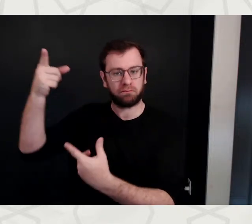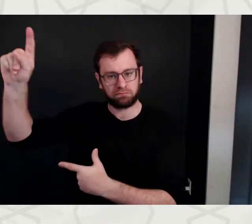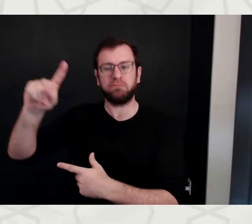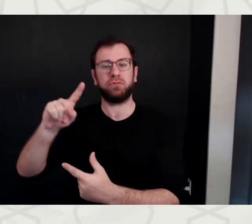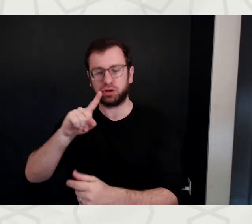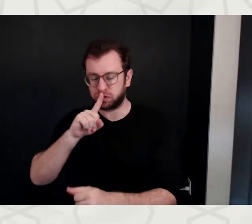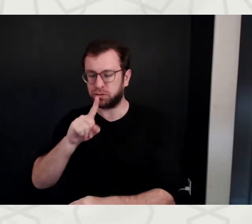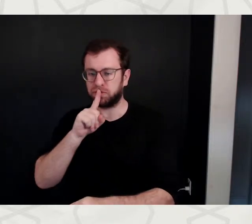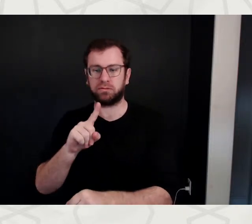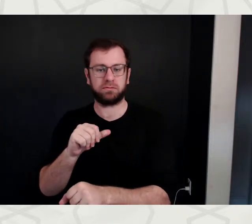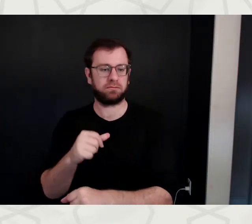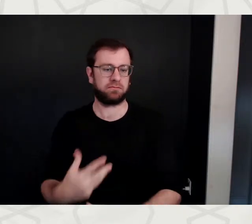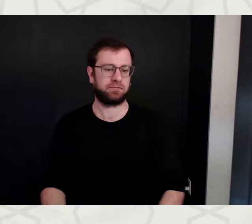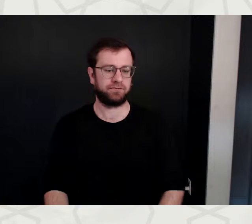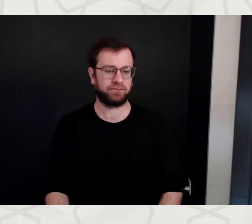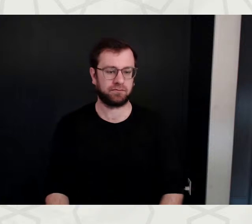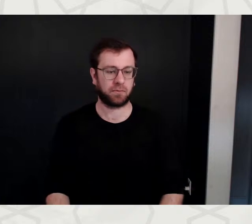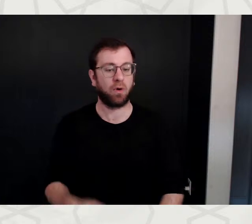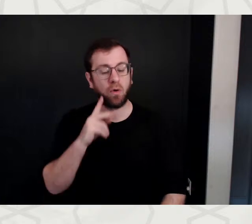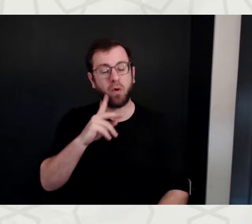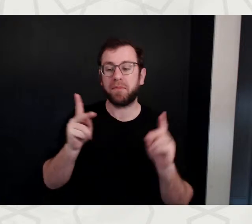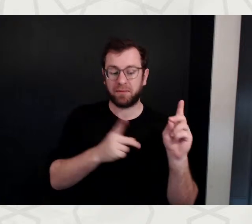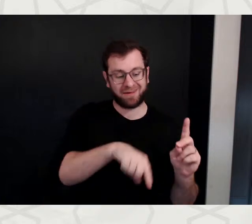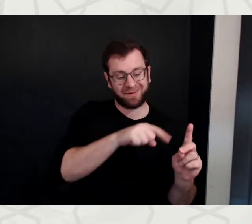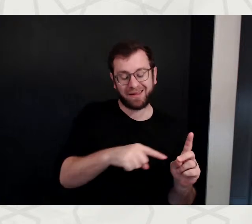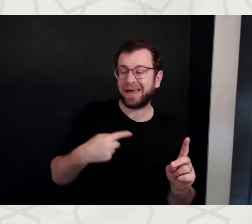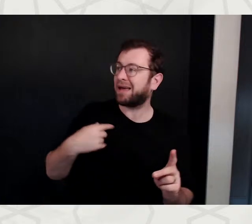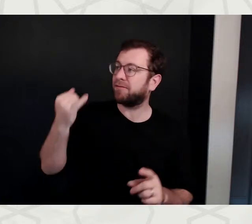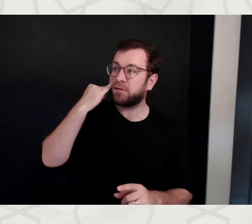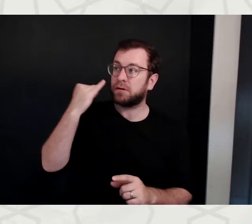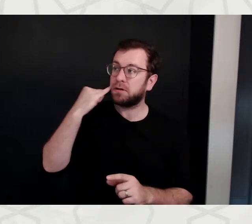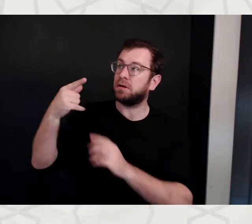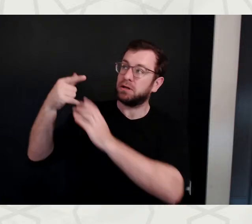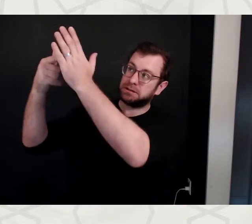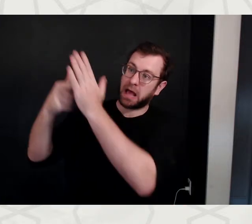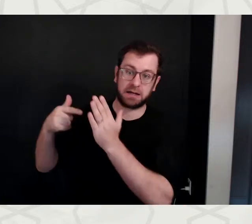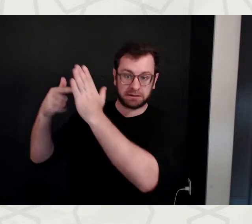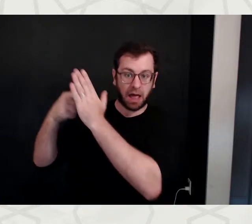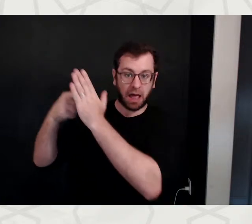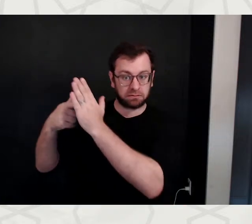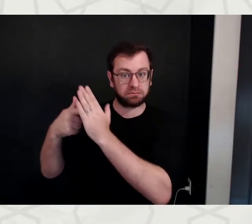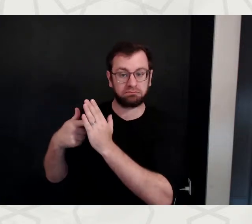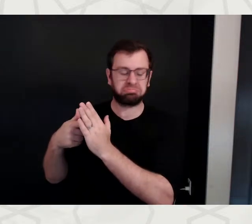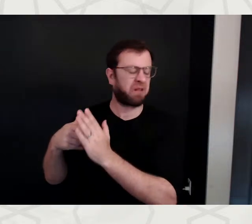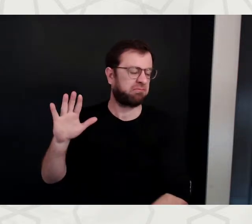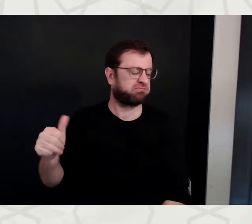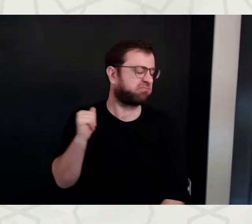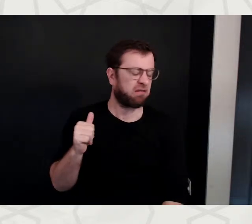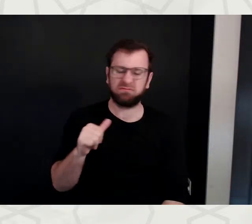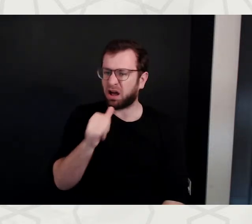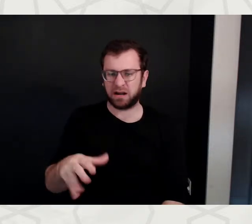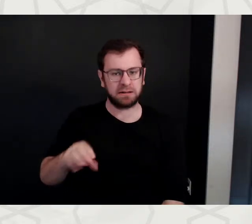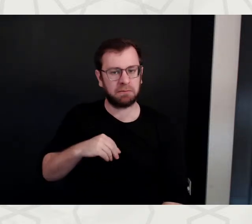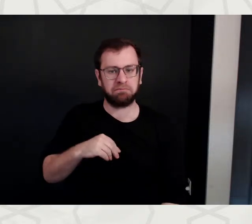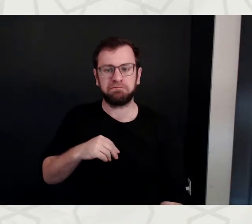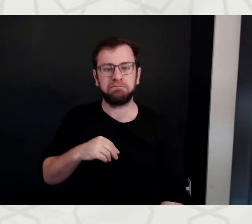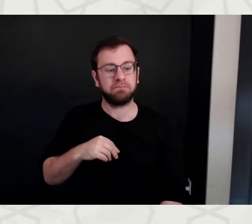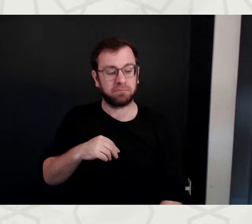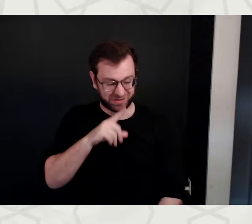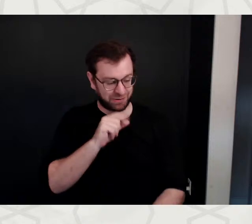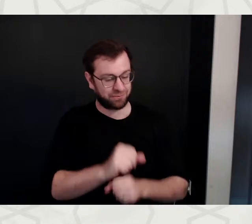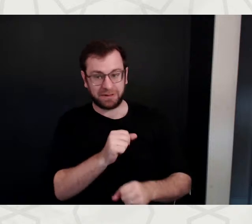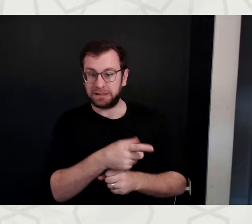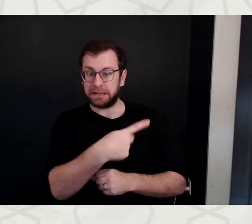the one who denies the signs of Allah. And surely they will never be